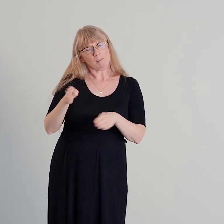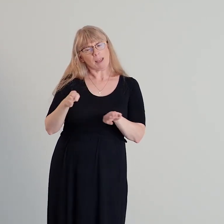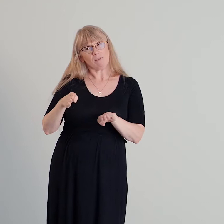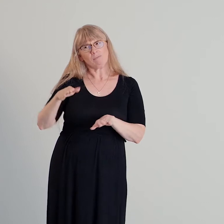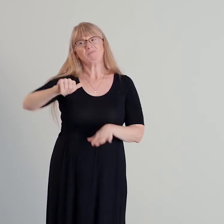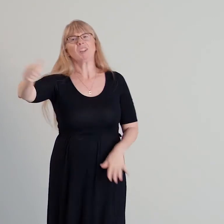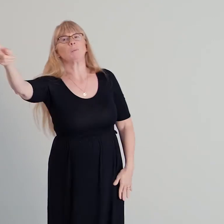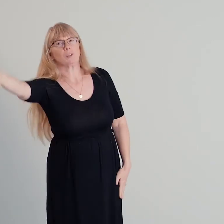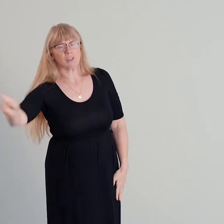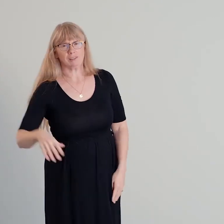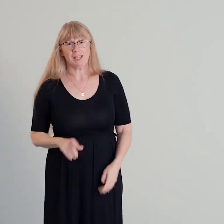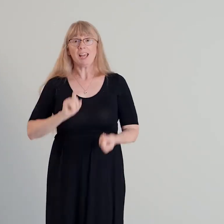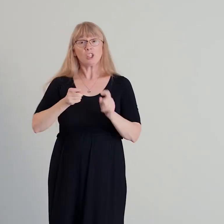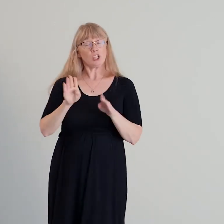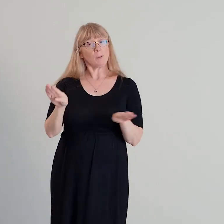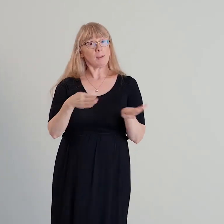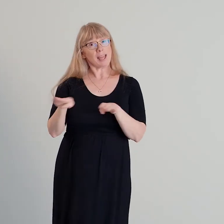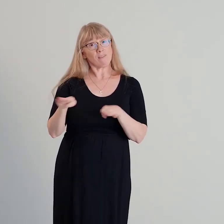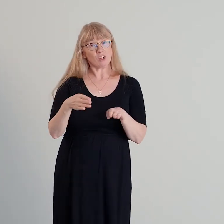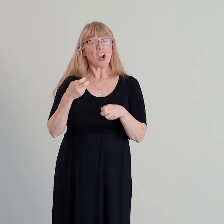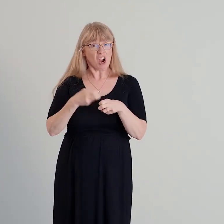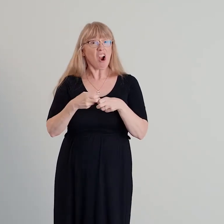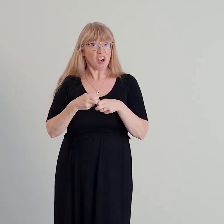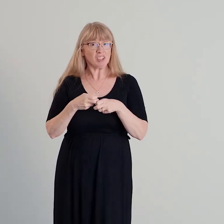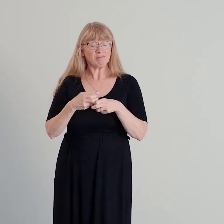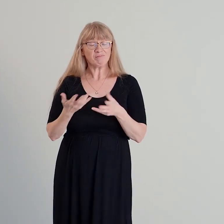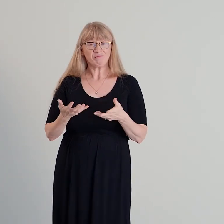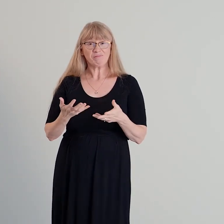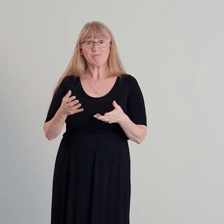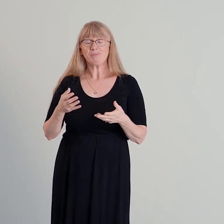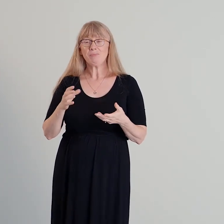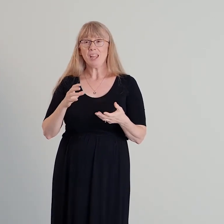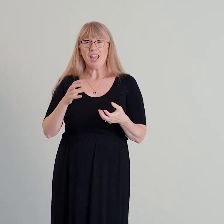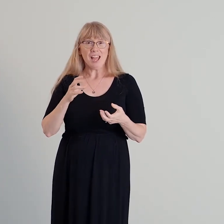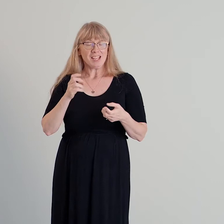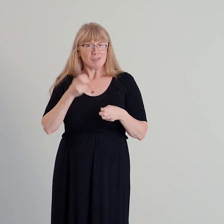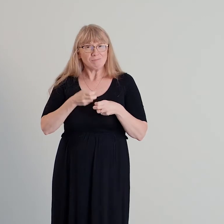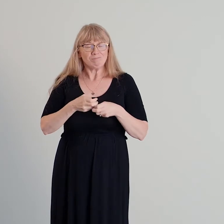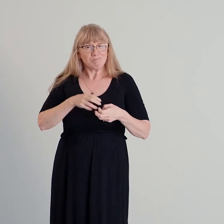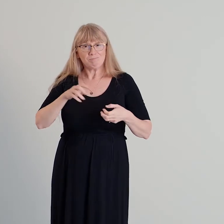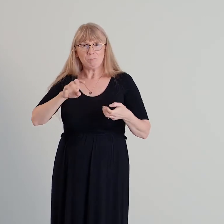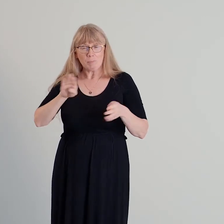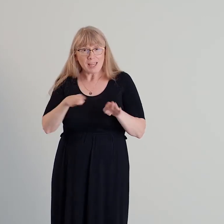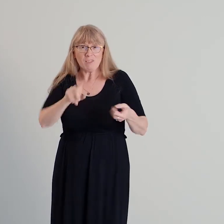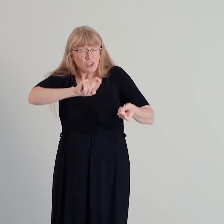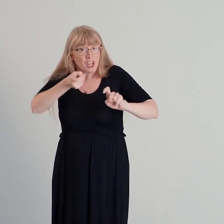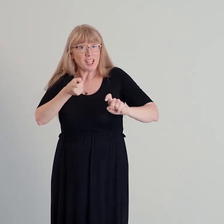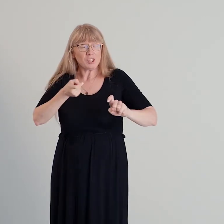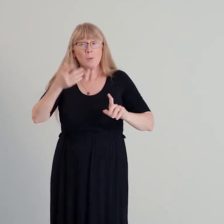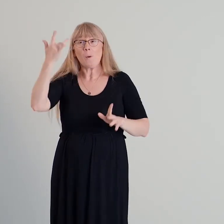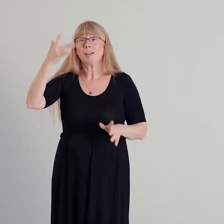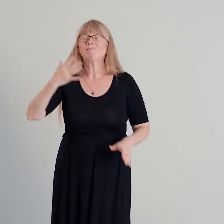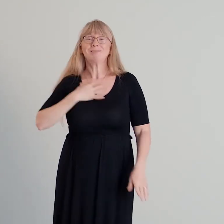else? And changing our behavior becomes hard for us. Changing our behavior becomes difficult because we like who we